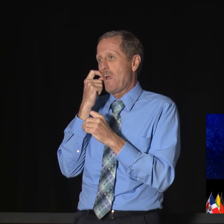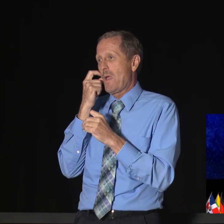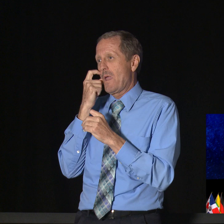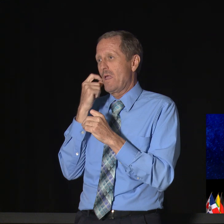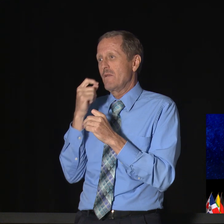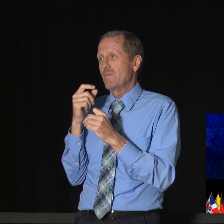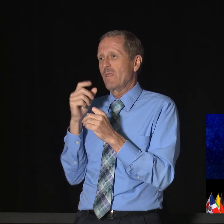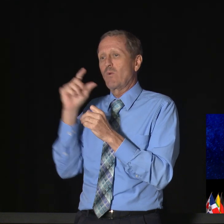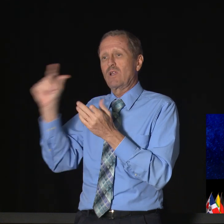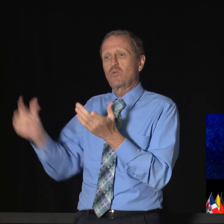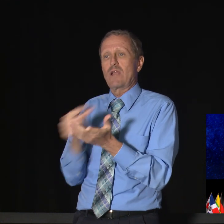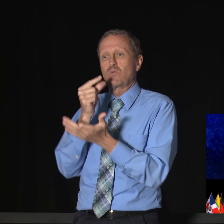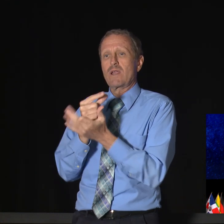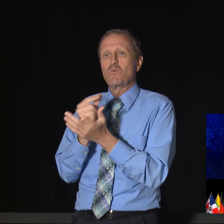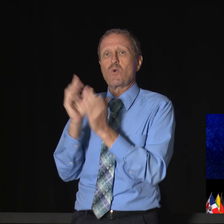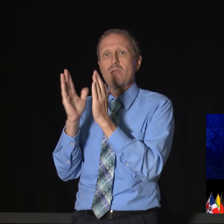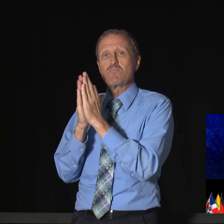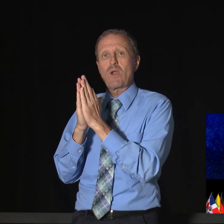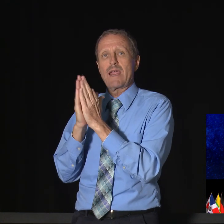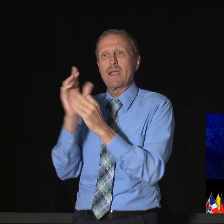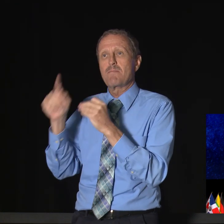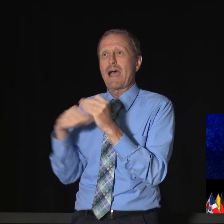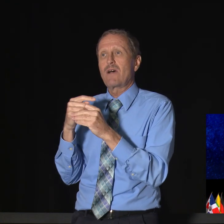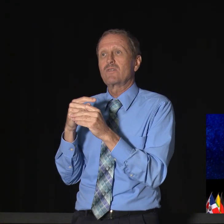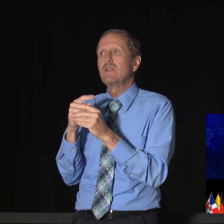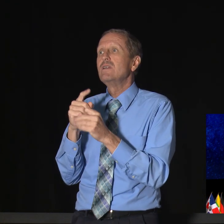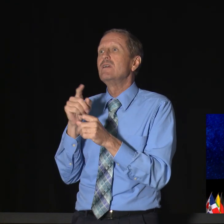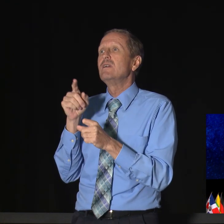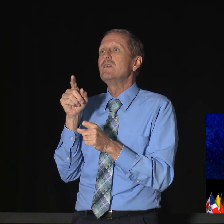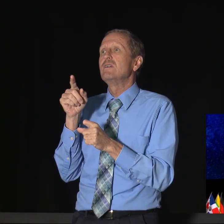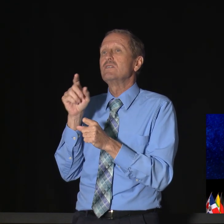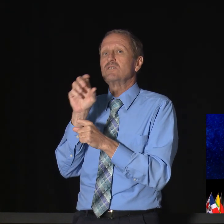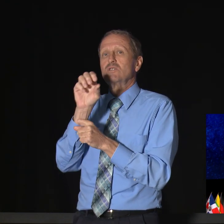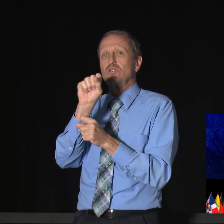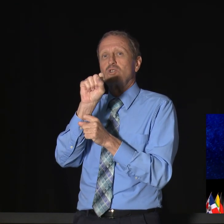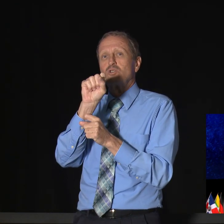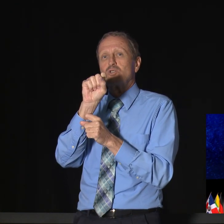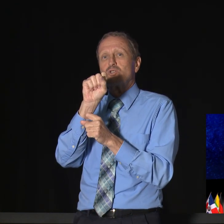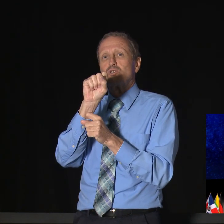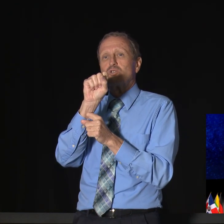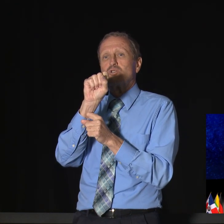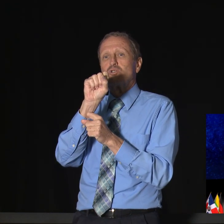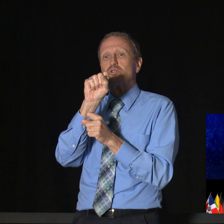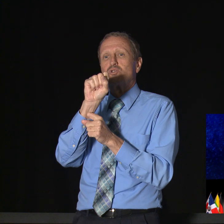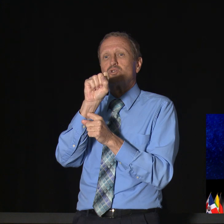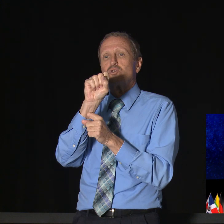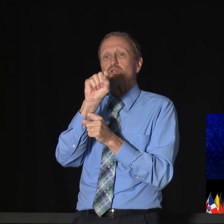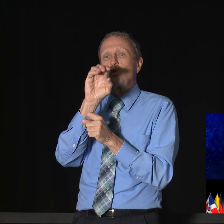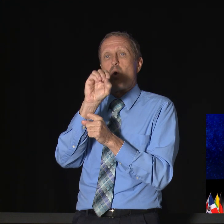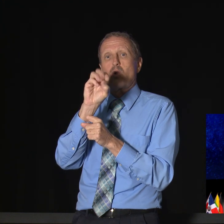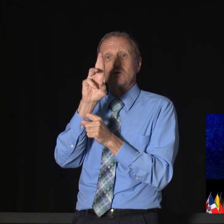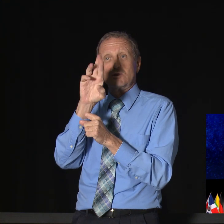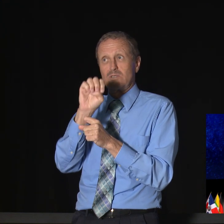we graduate to praying about the very source from which all of the issues of life